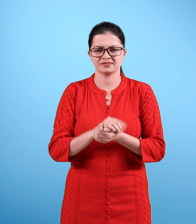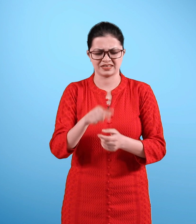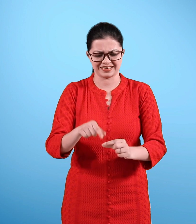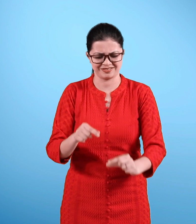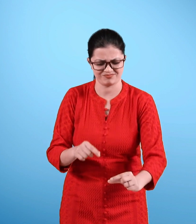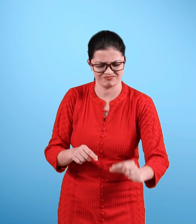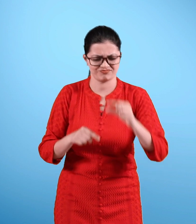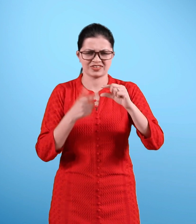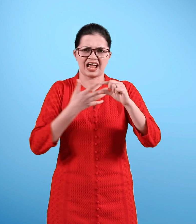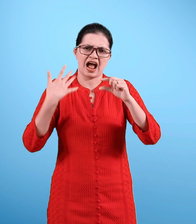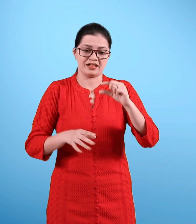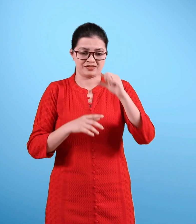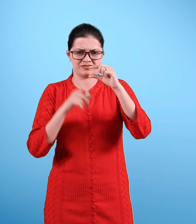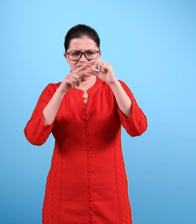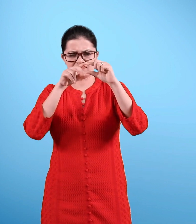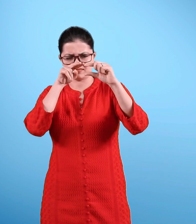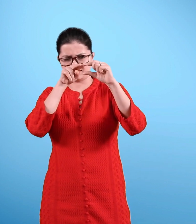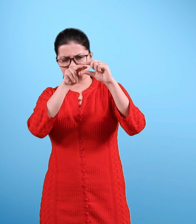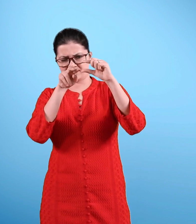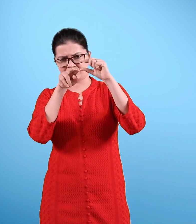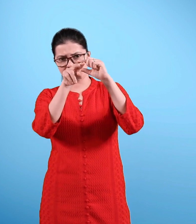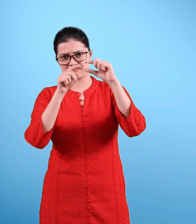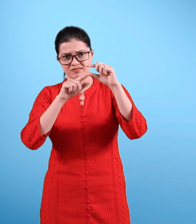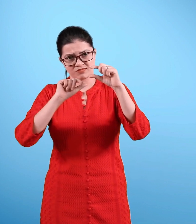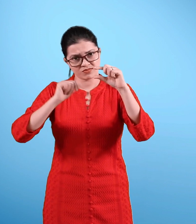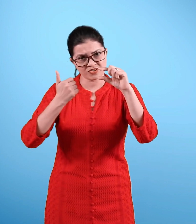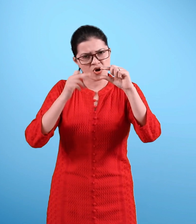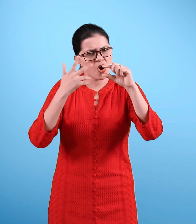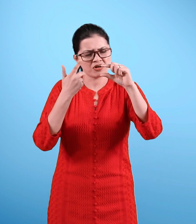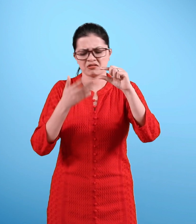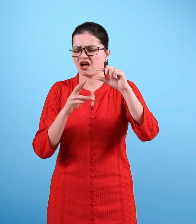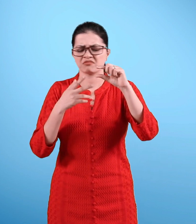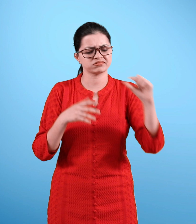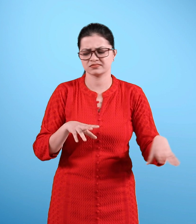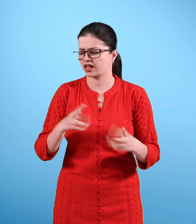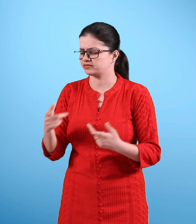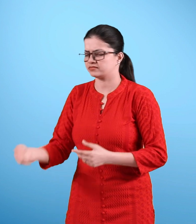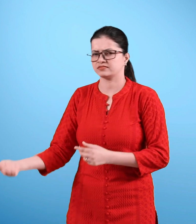Is light from a faraway object able to travel to your eye through any of the objects?